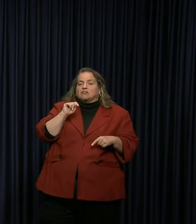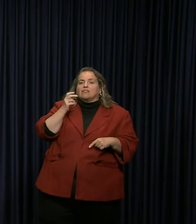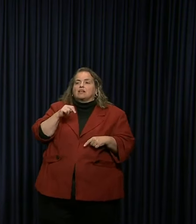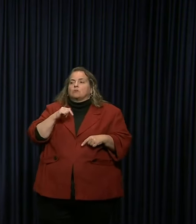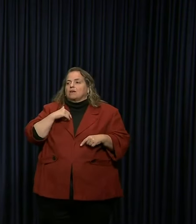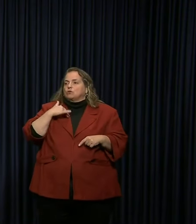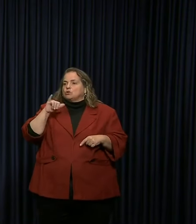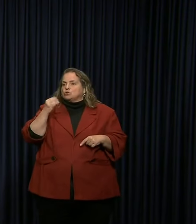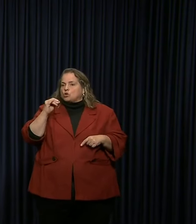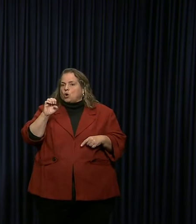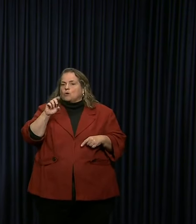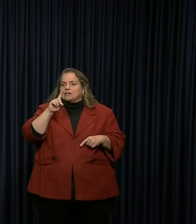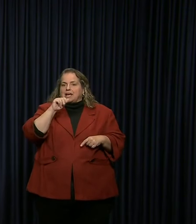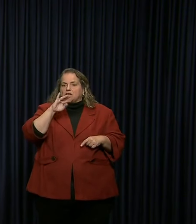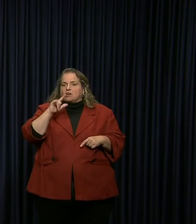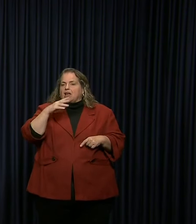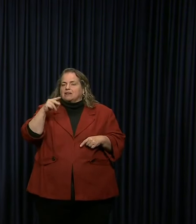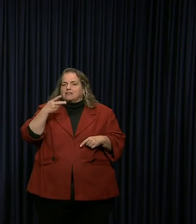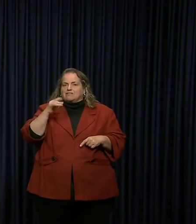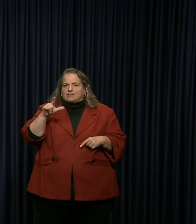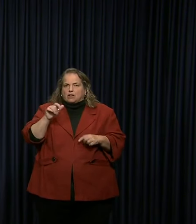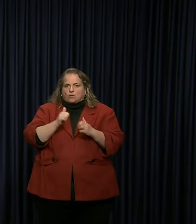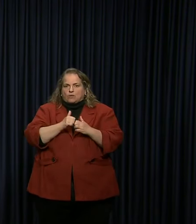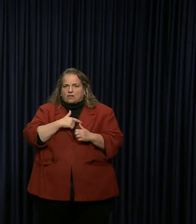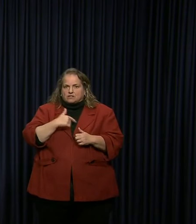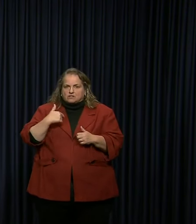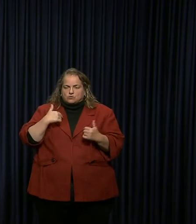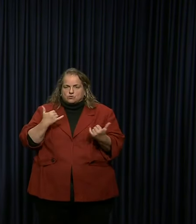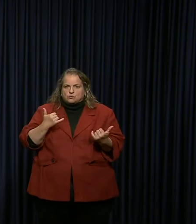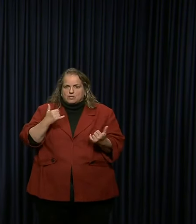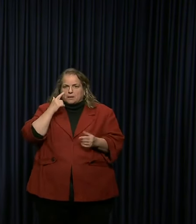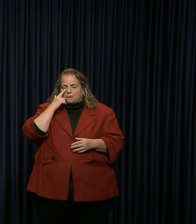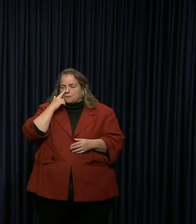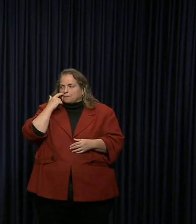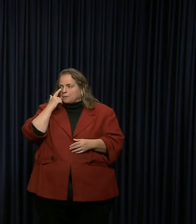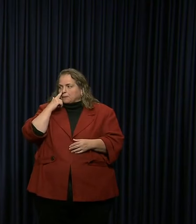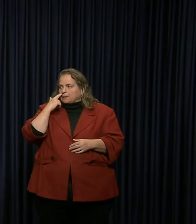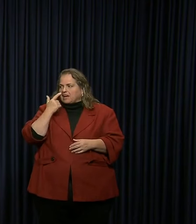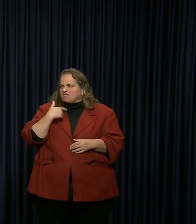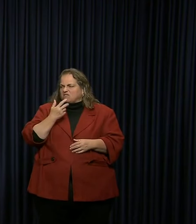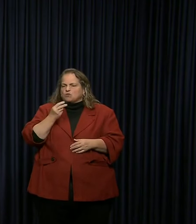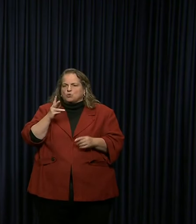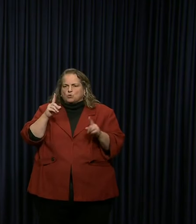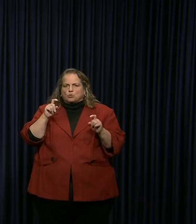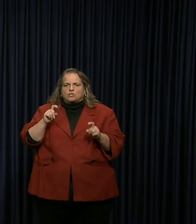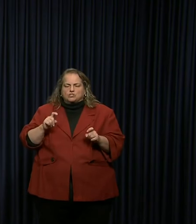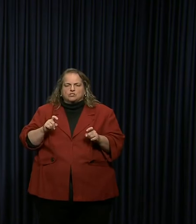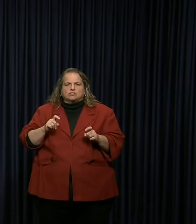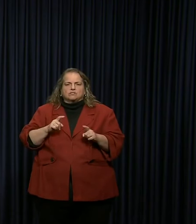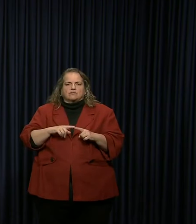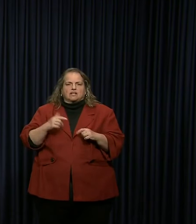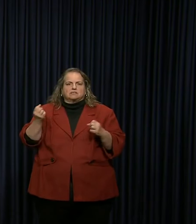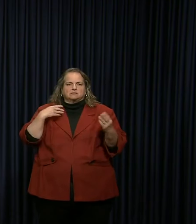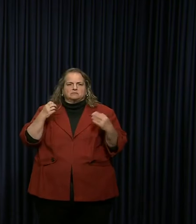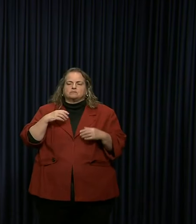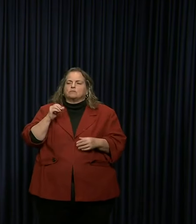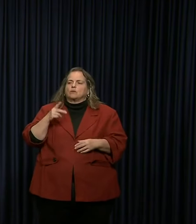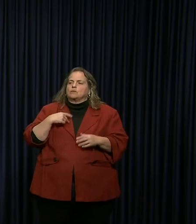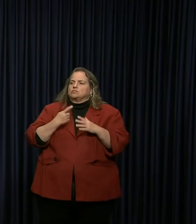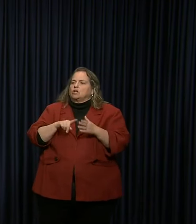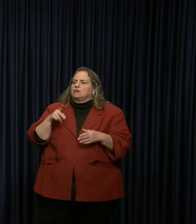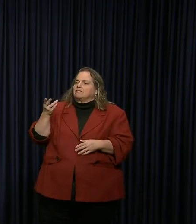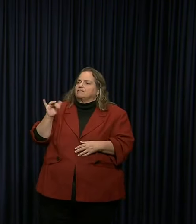have Joe, Daniel, and Phil with us today, and I've got just a couple of questions that have come in. So we'll